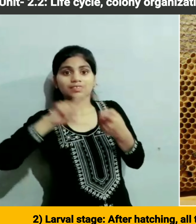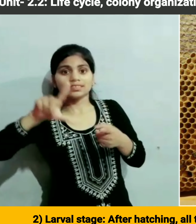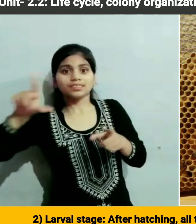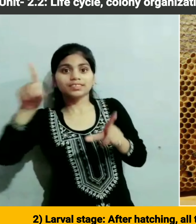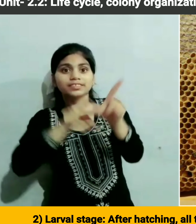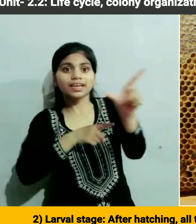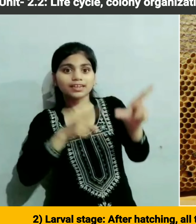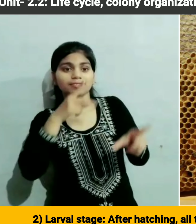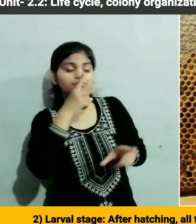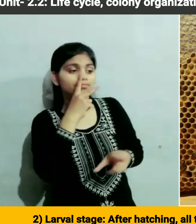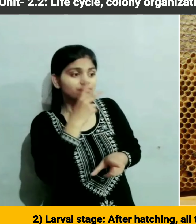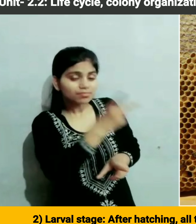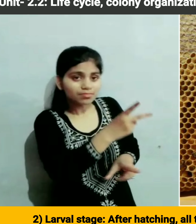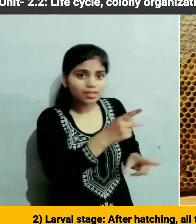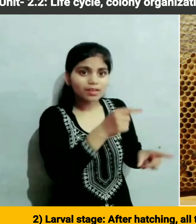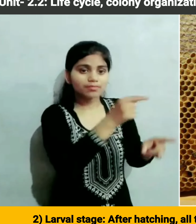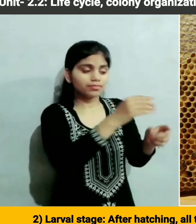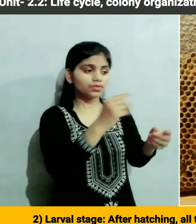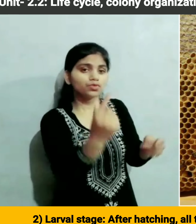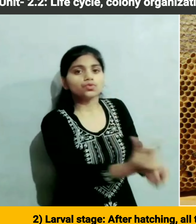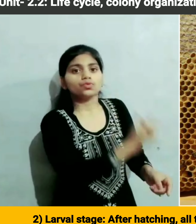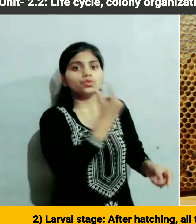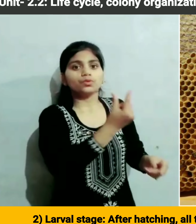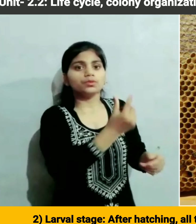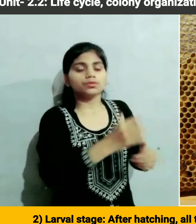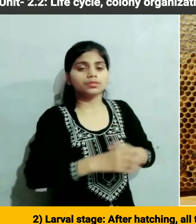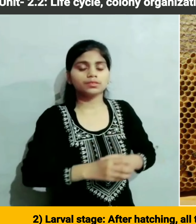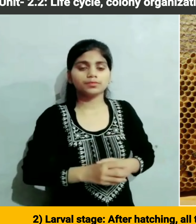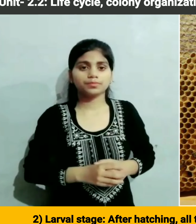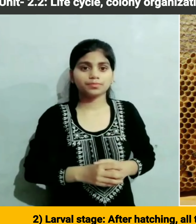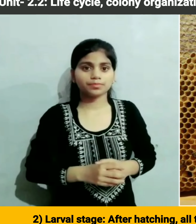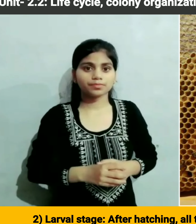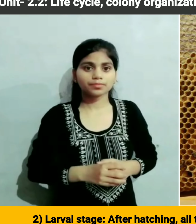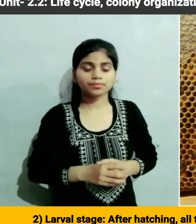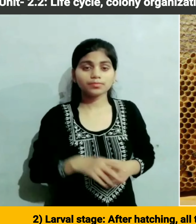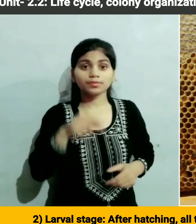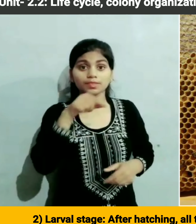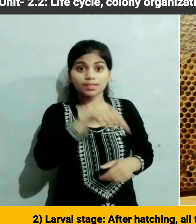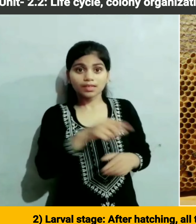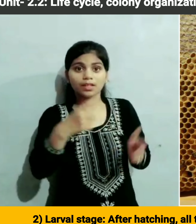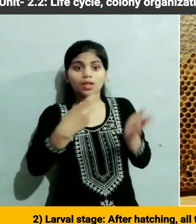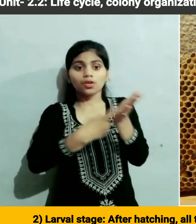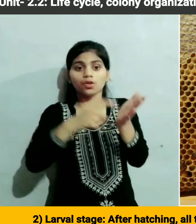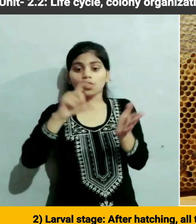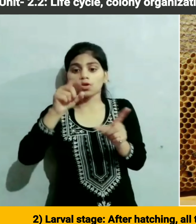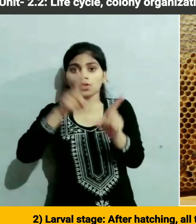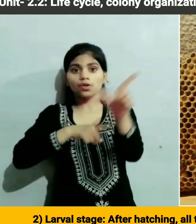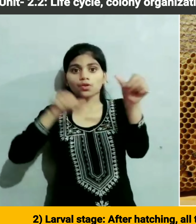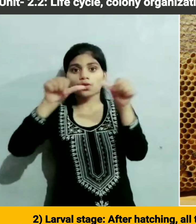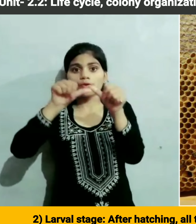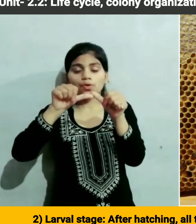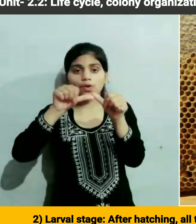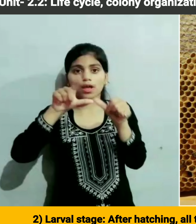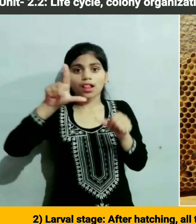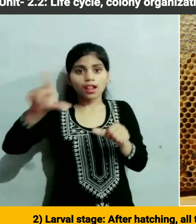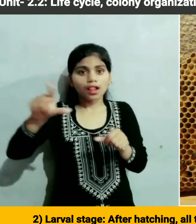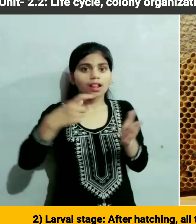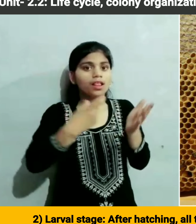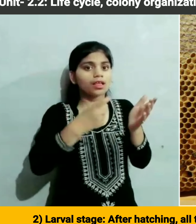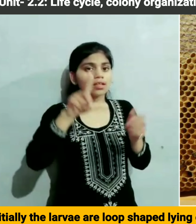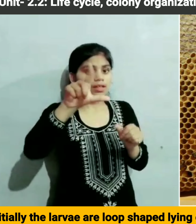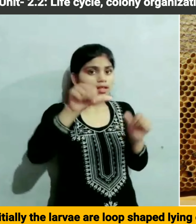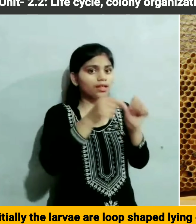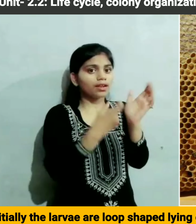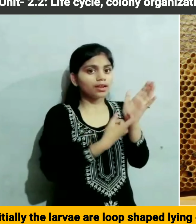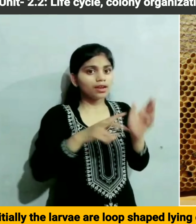The caped royal larva continues to feed until it pupates.